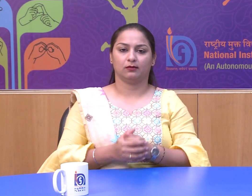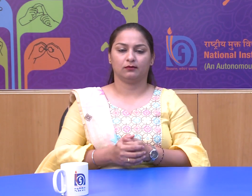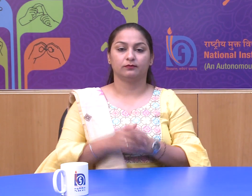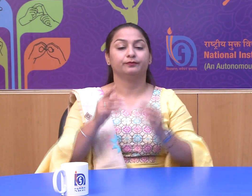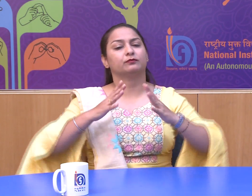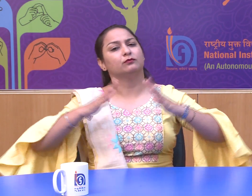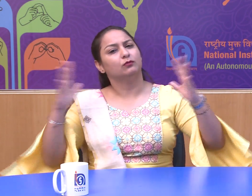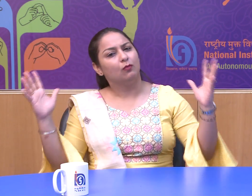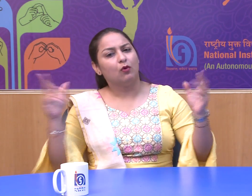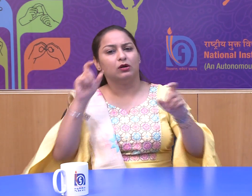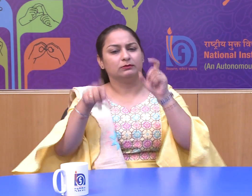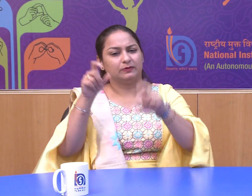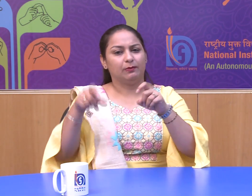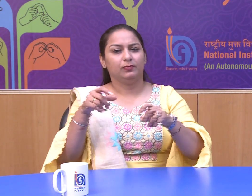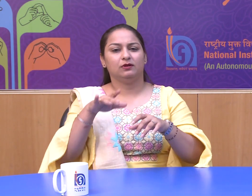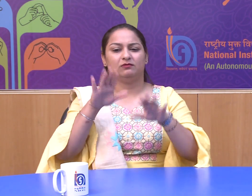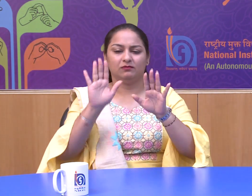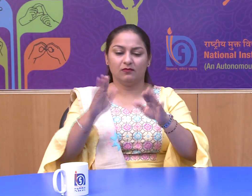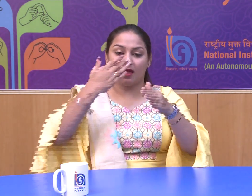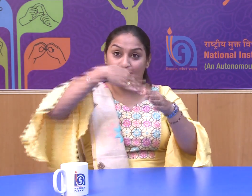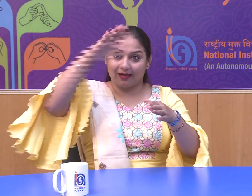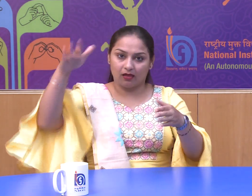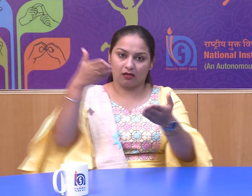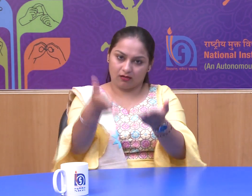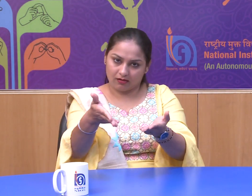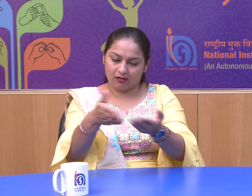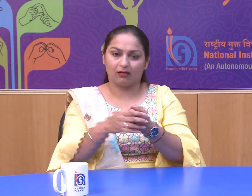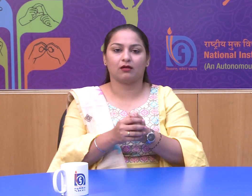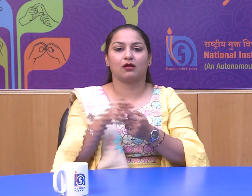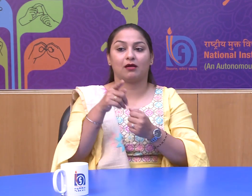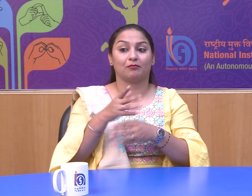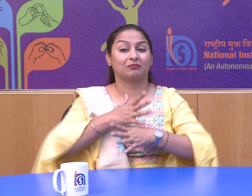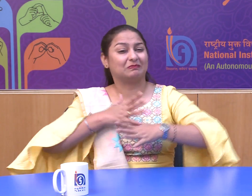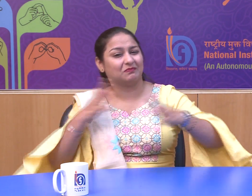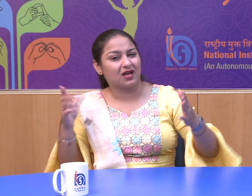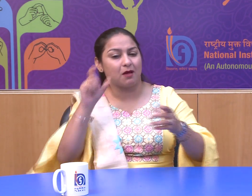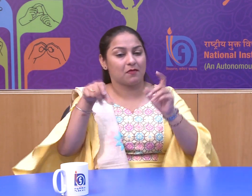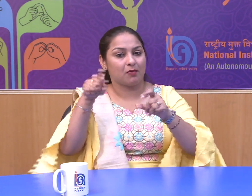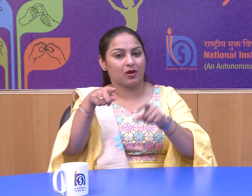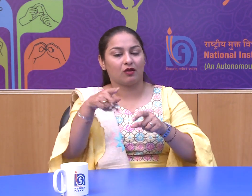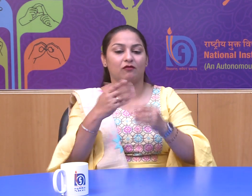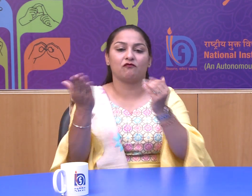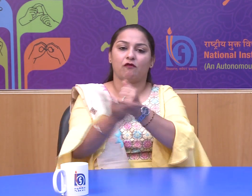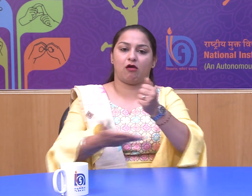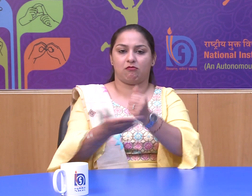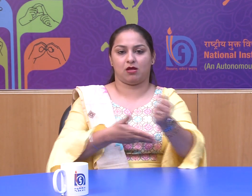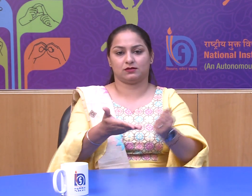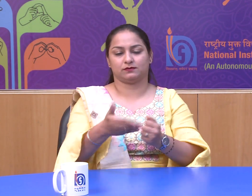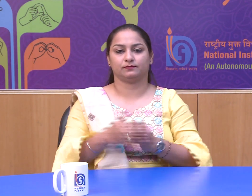Most of the people lived in valleys and a majority of them were farmers. Others